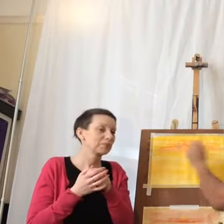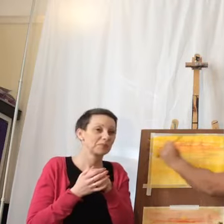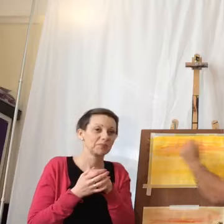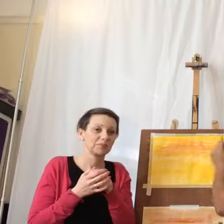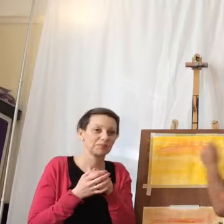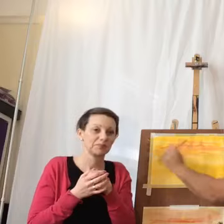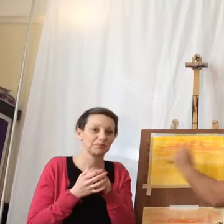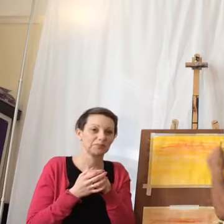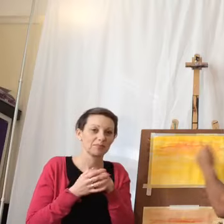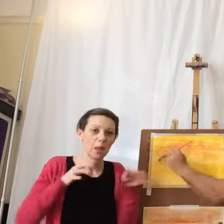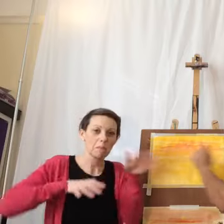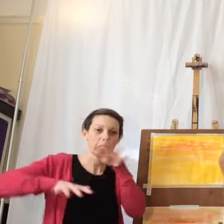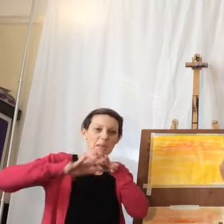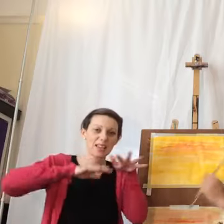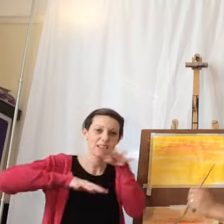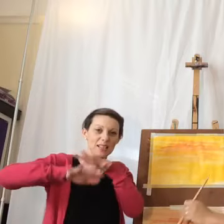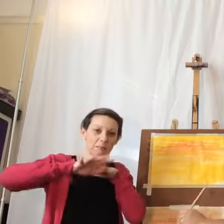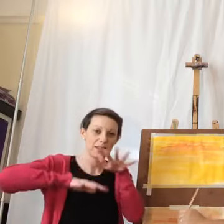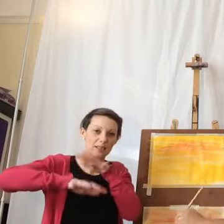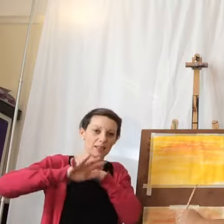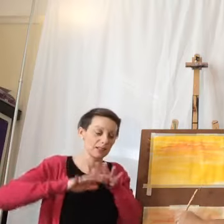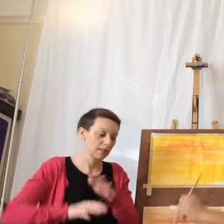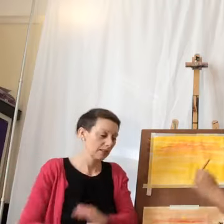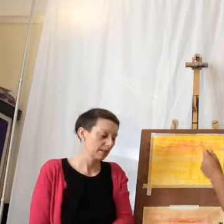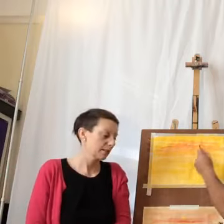And you just do this.